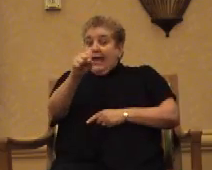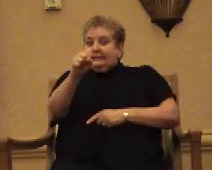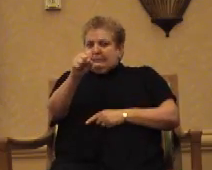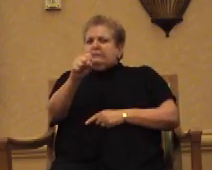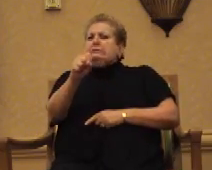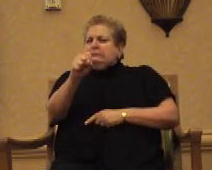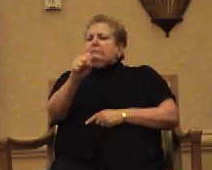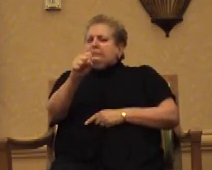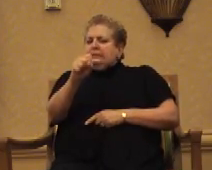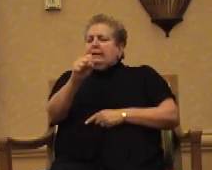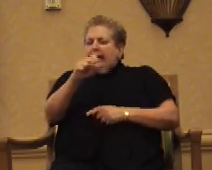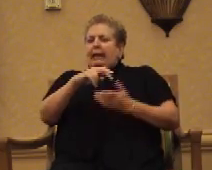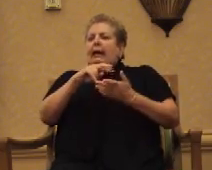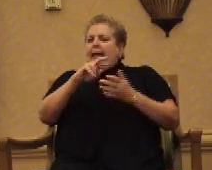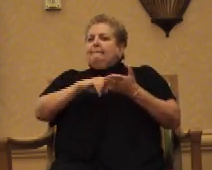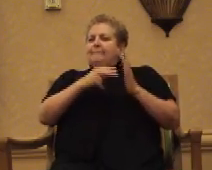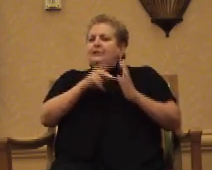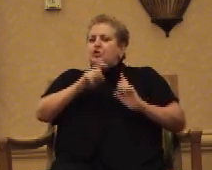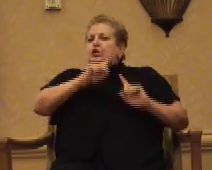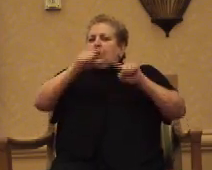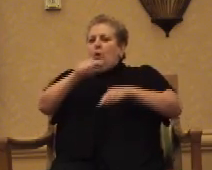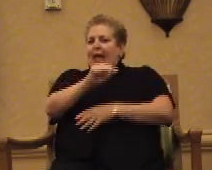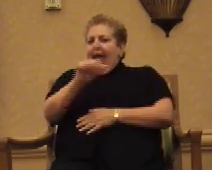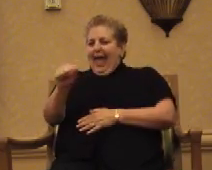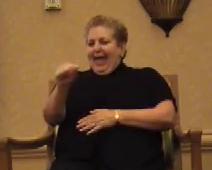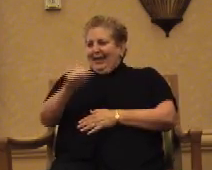right. Go to AA.